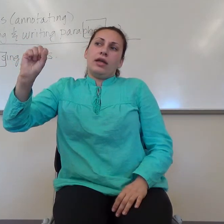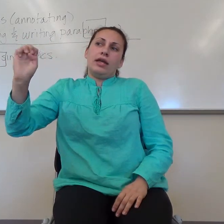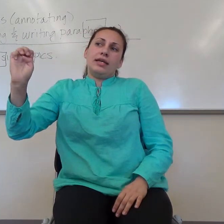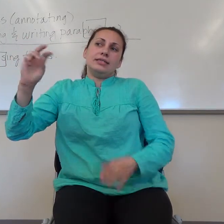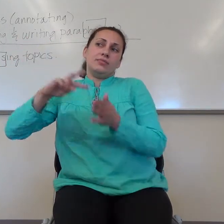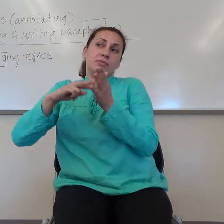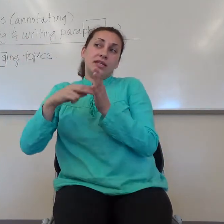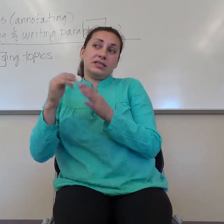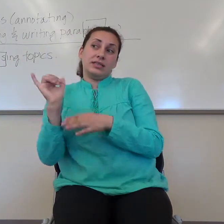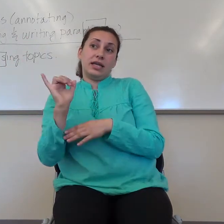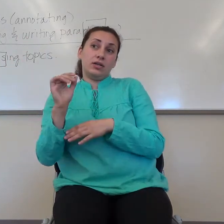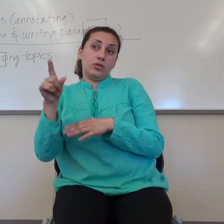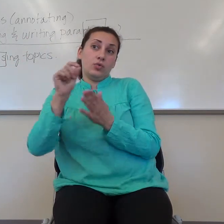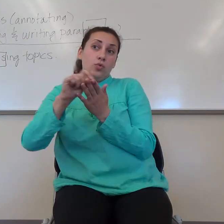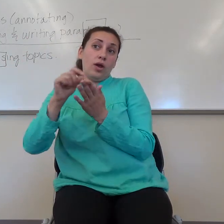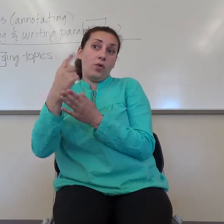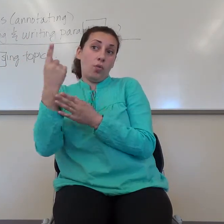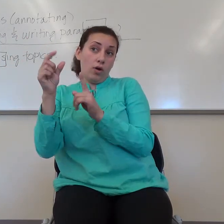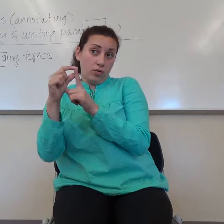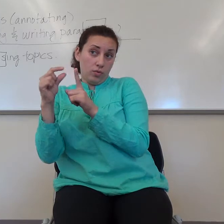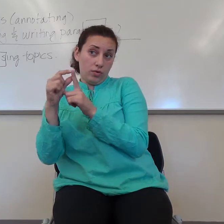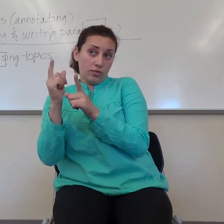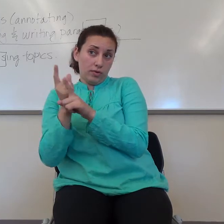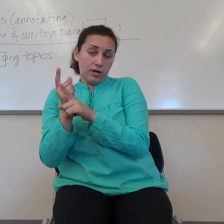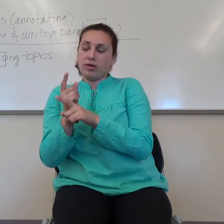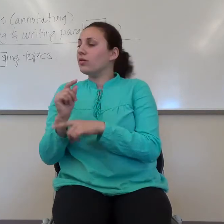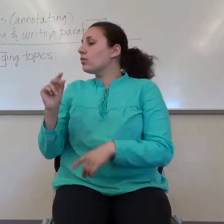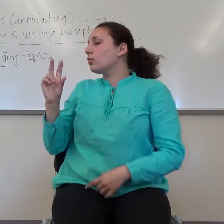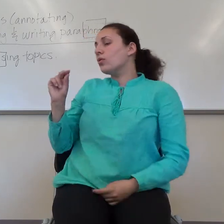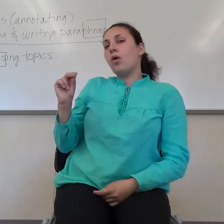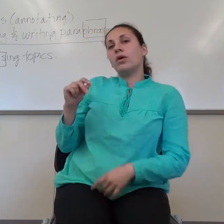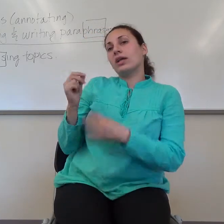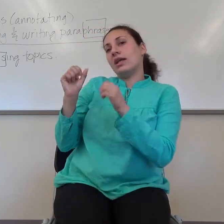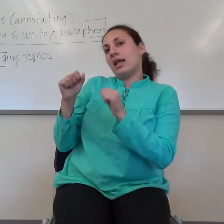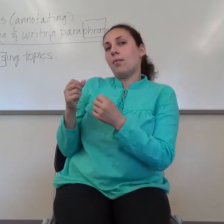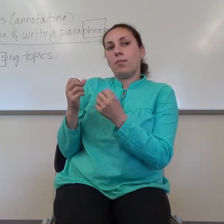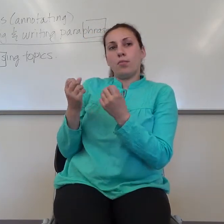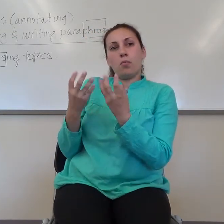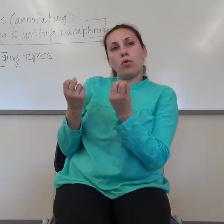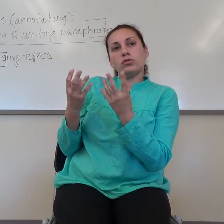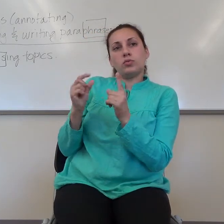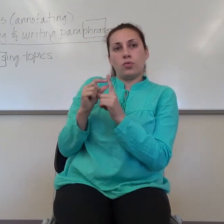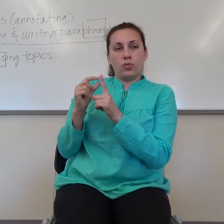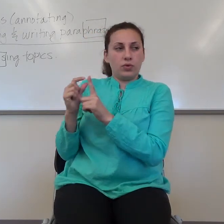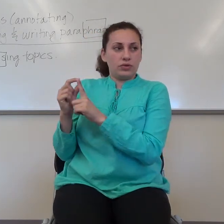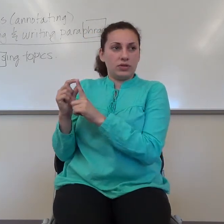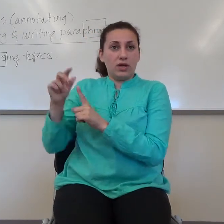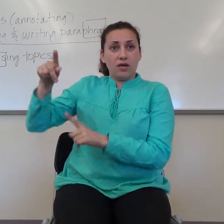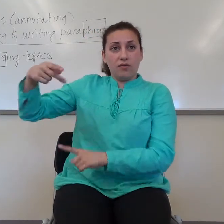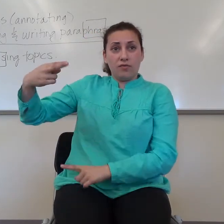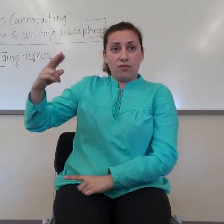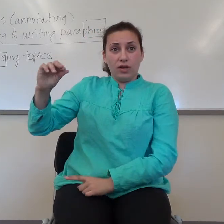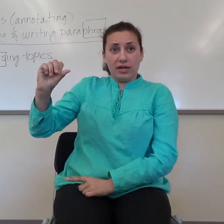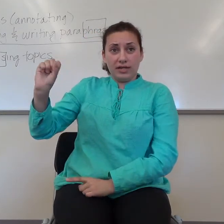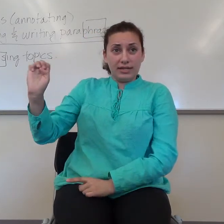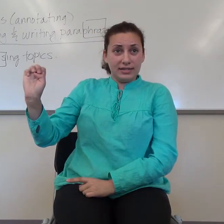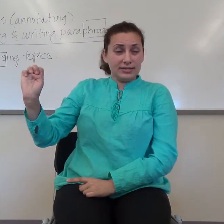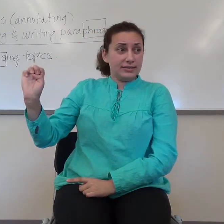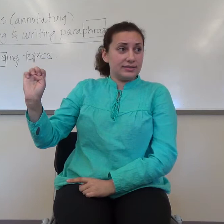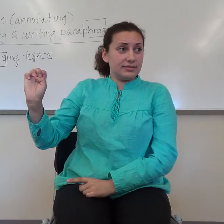Well, no, it can be more than one word. Okay. A phrase, yeah. A phrase, in